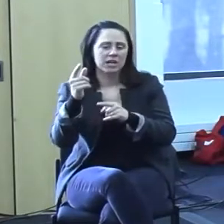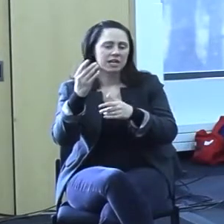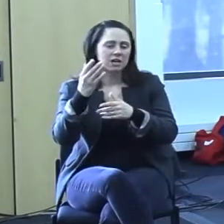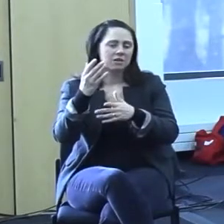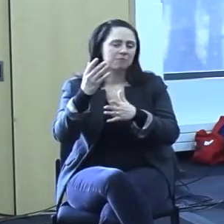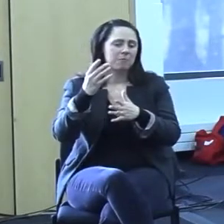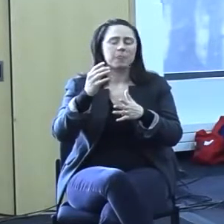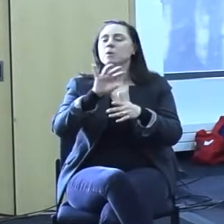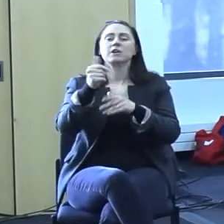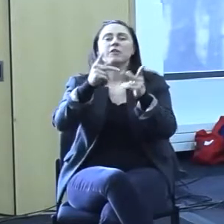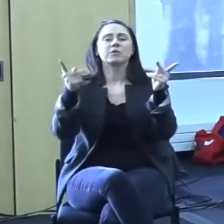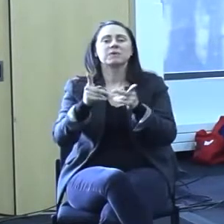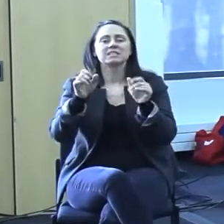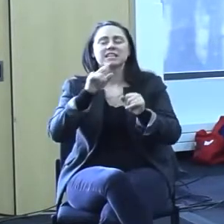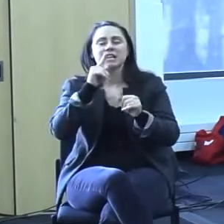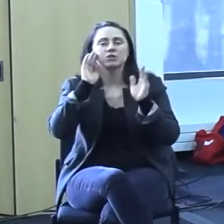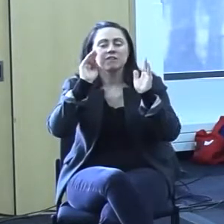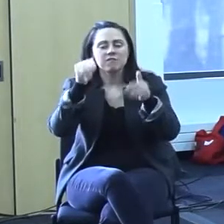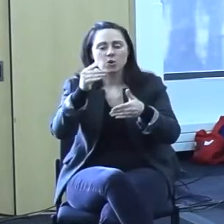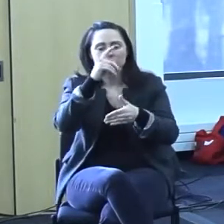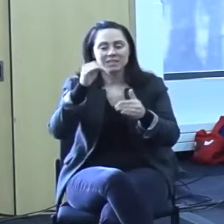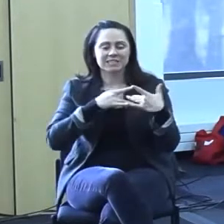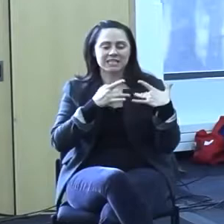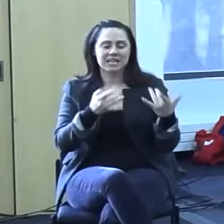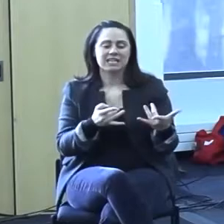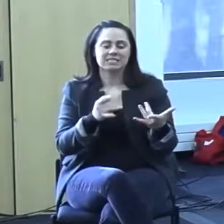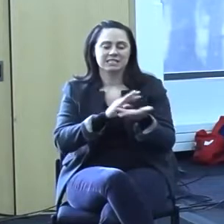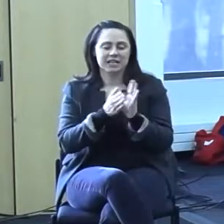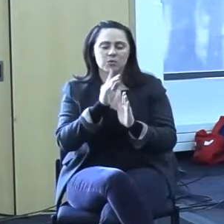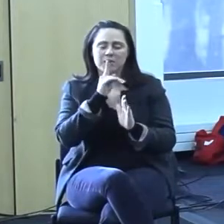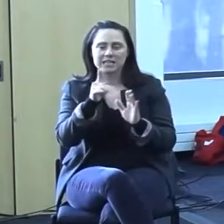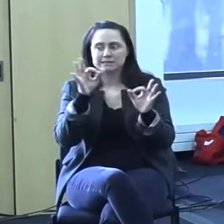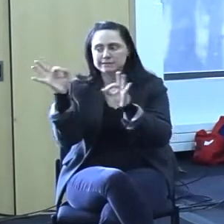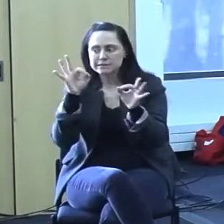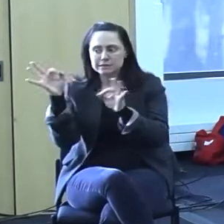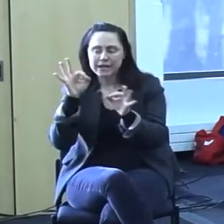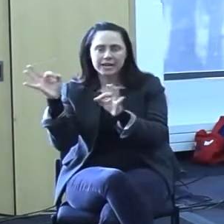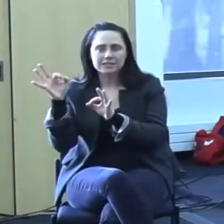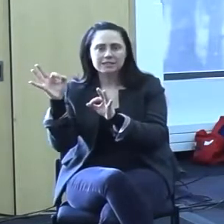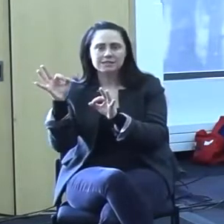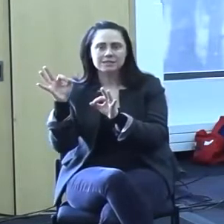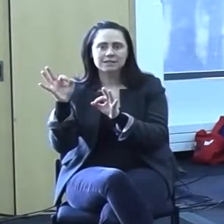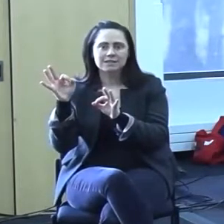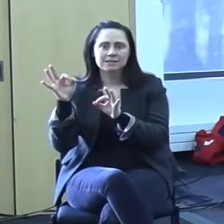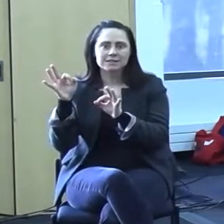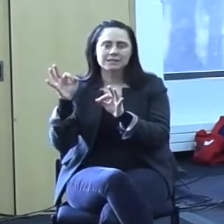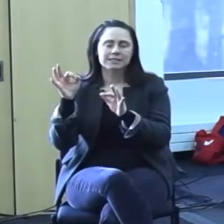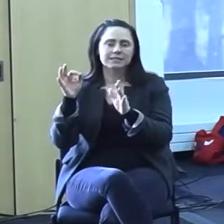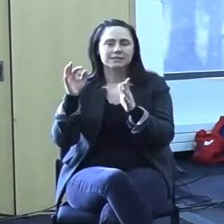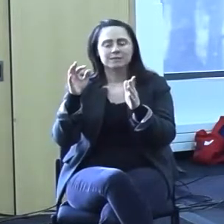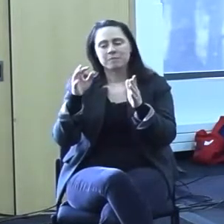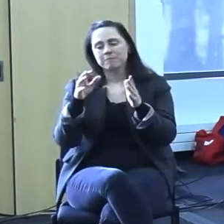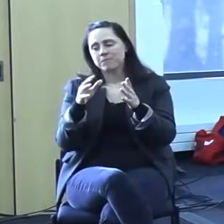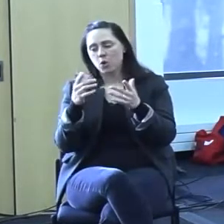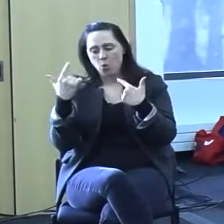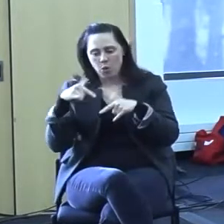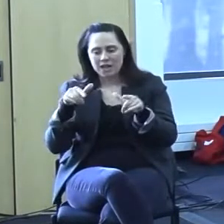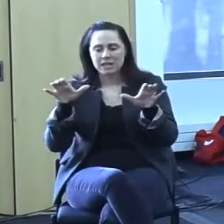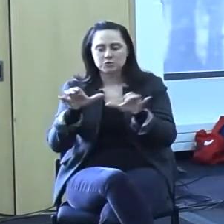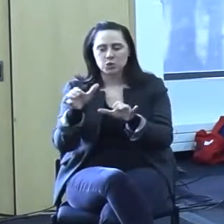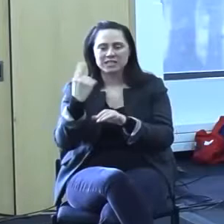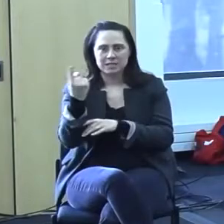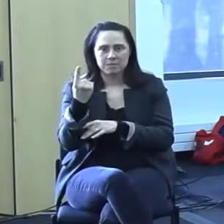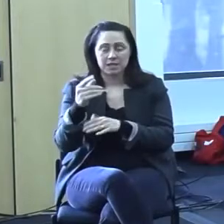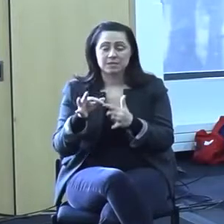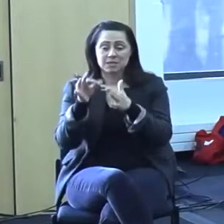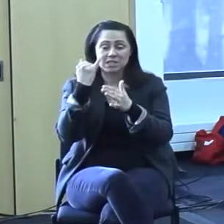else that I can actually focus because I tend to get really distracted and sidetracked a lot of the time while I'm doing things,